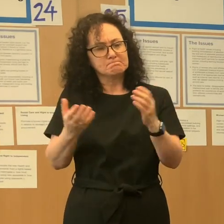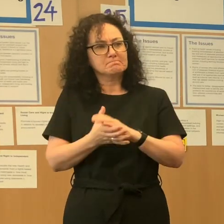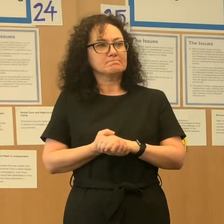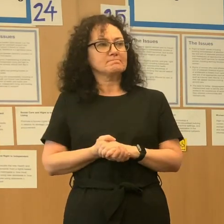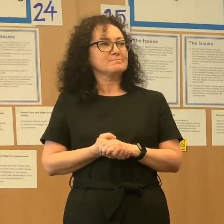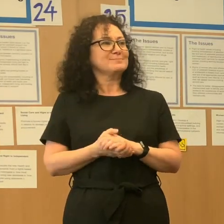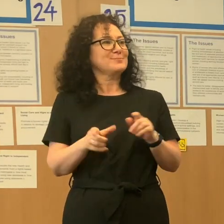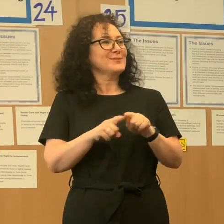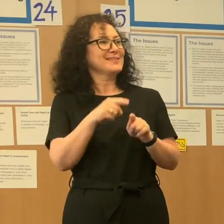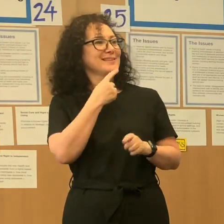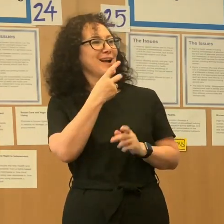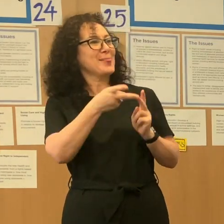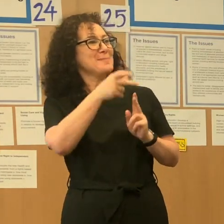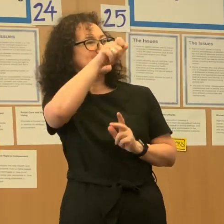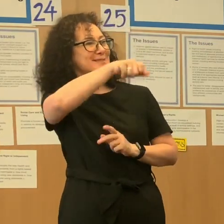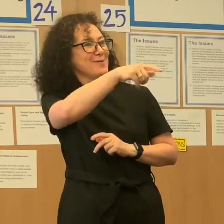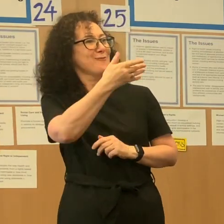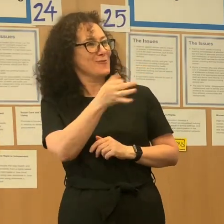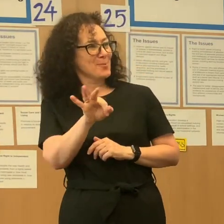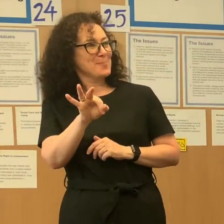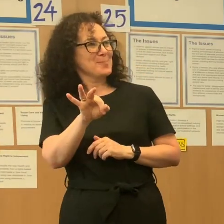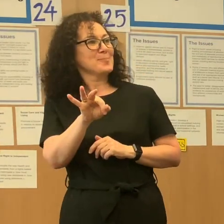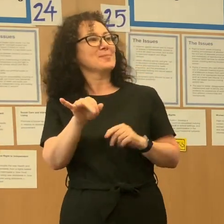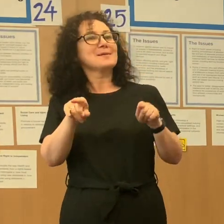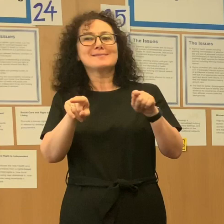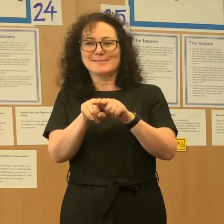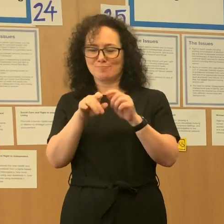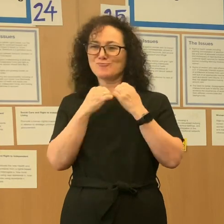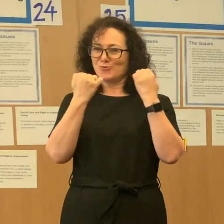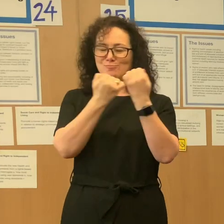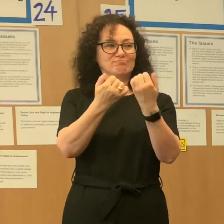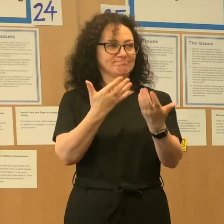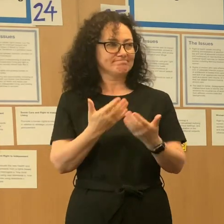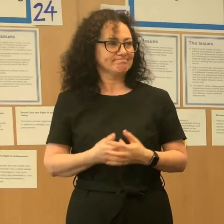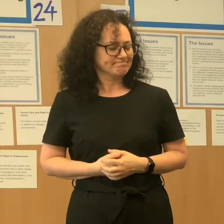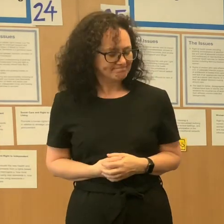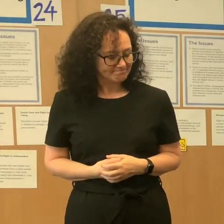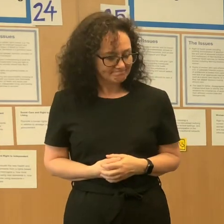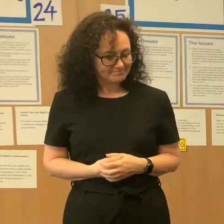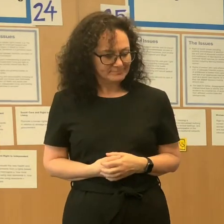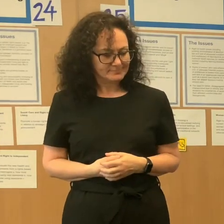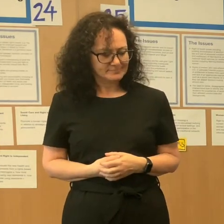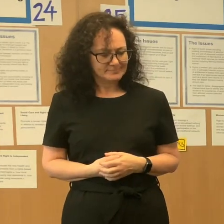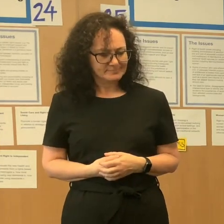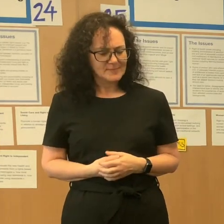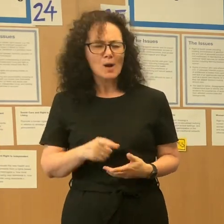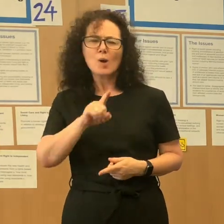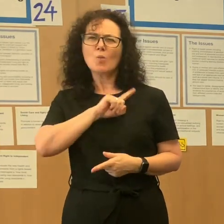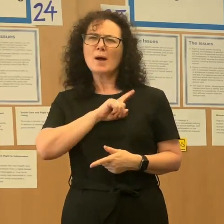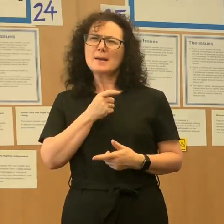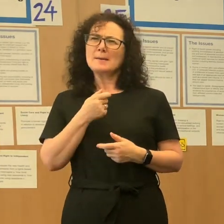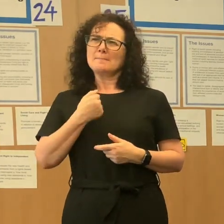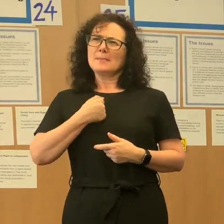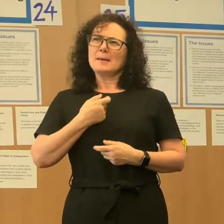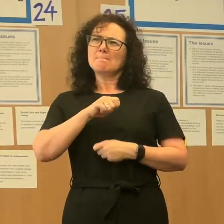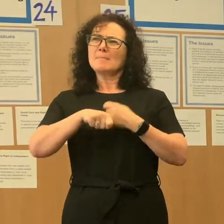here today from the Adequate Standard of Living Reference Group. My reason for joining 2 of